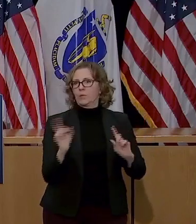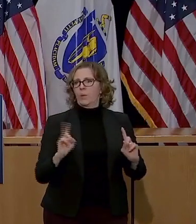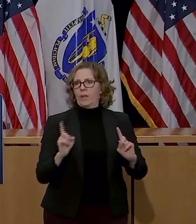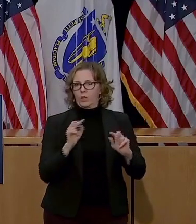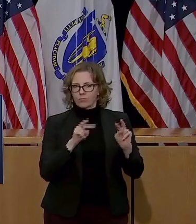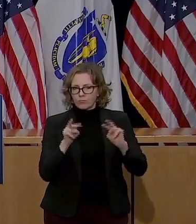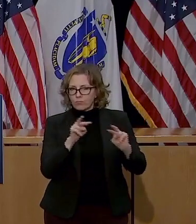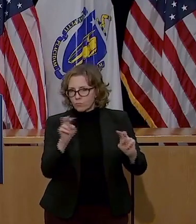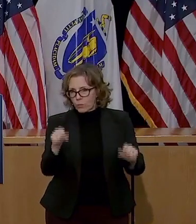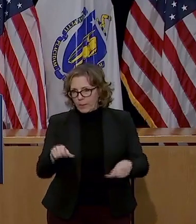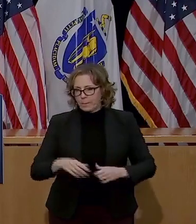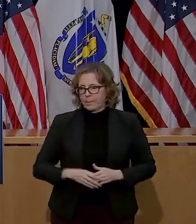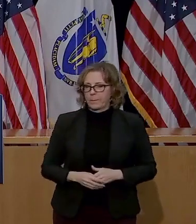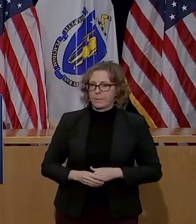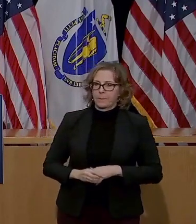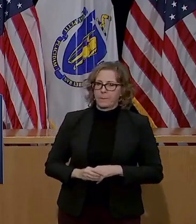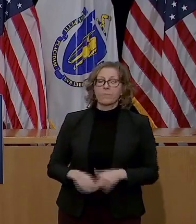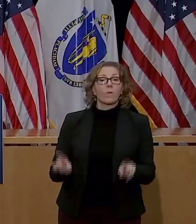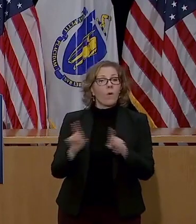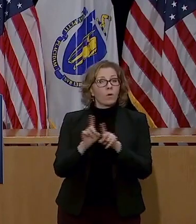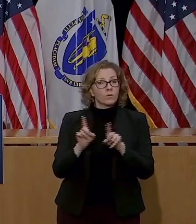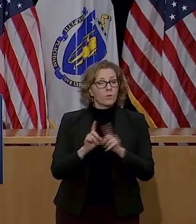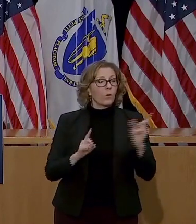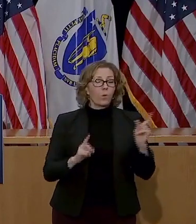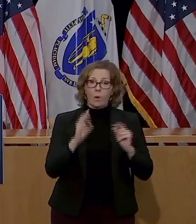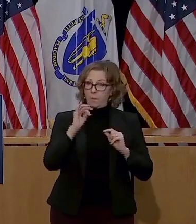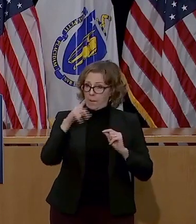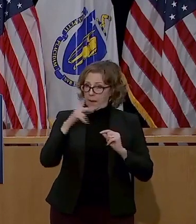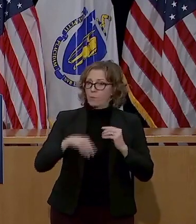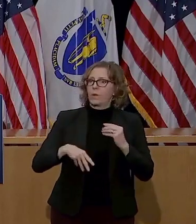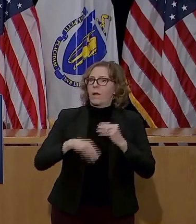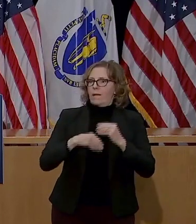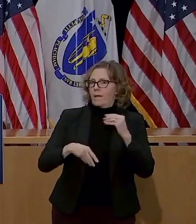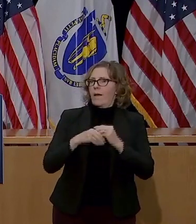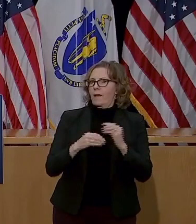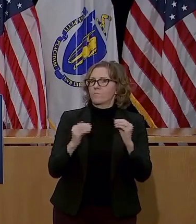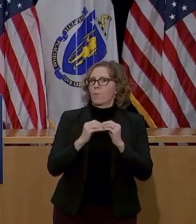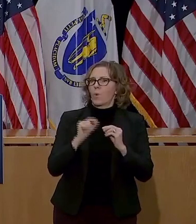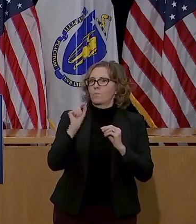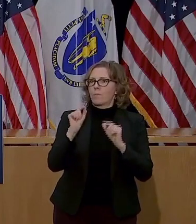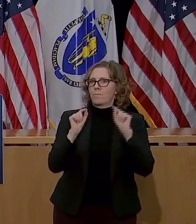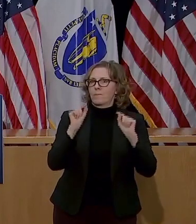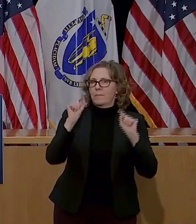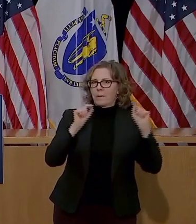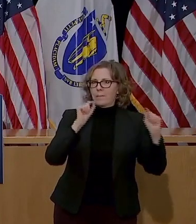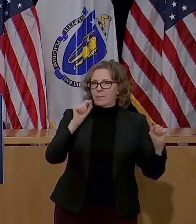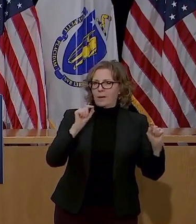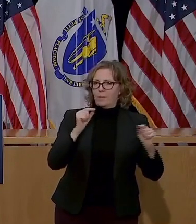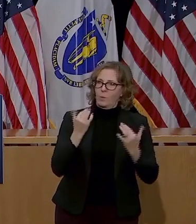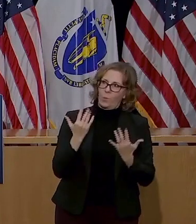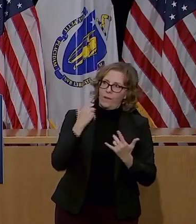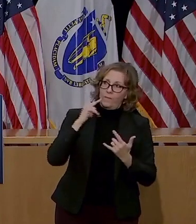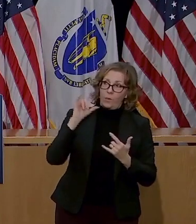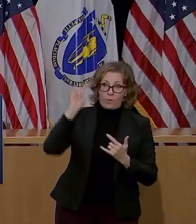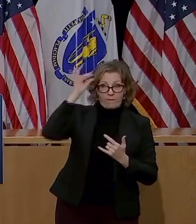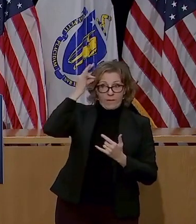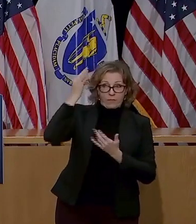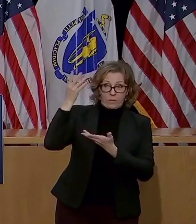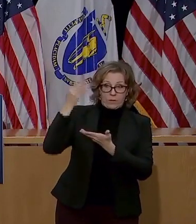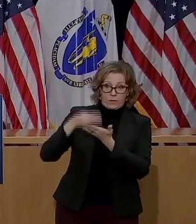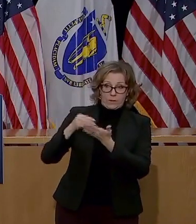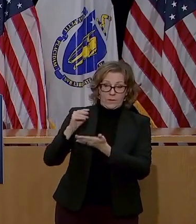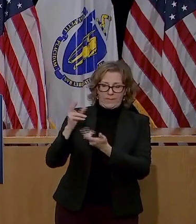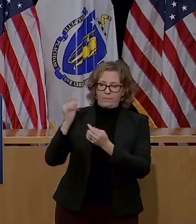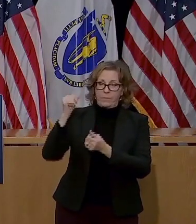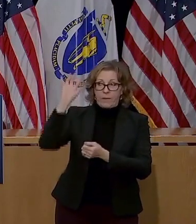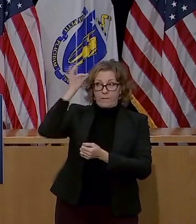Keep in mind that we're going to continue to add to this map as we get more vaccine from the federal government, so everyone should